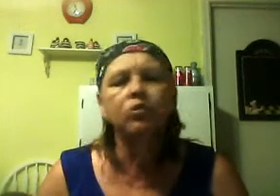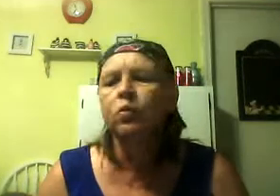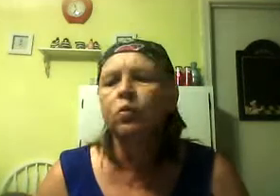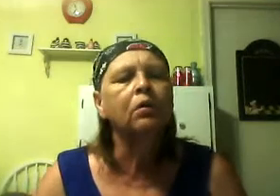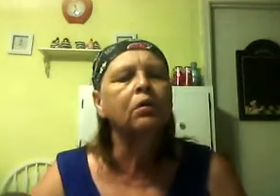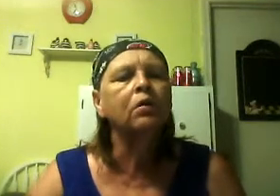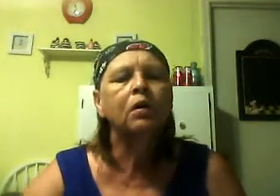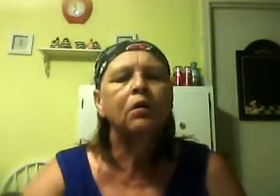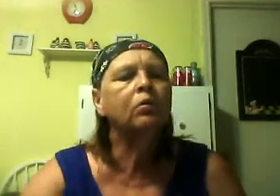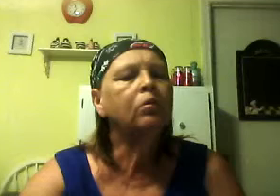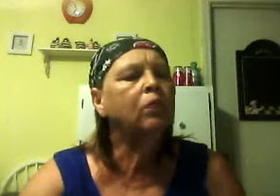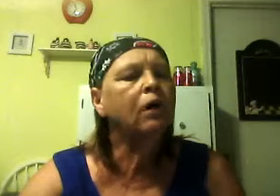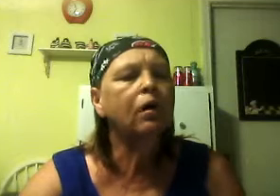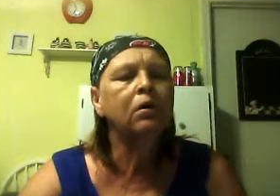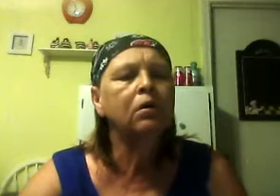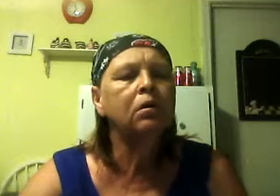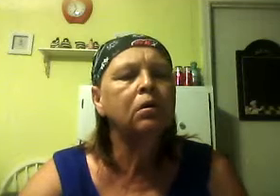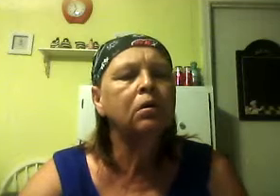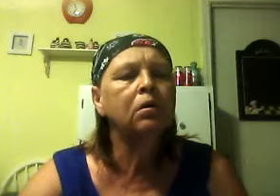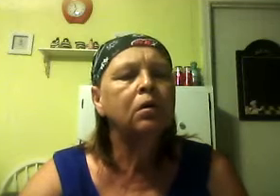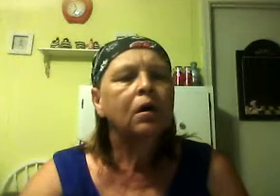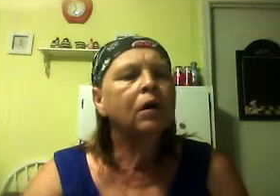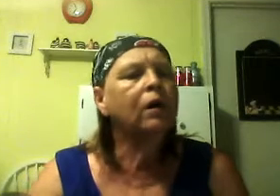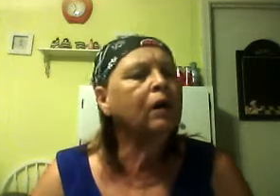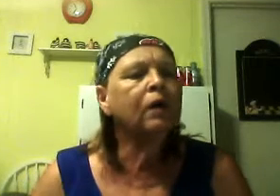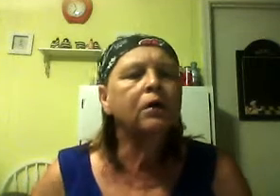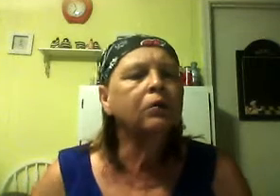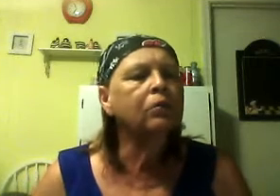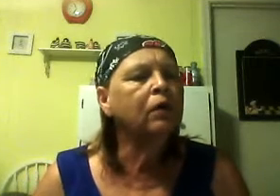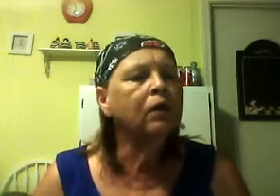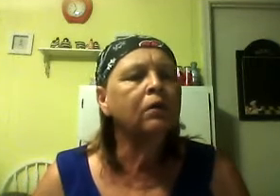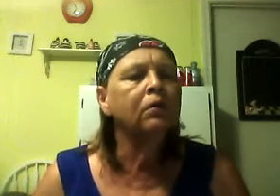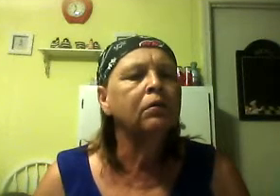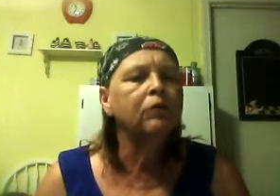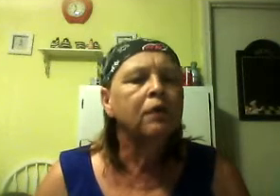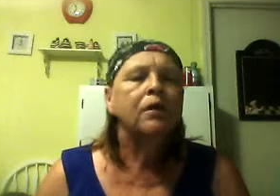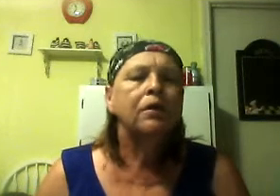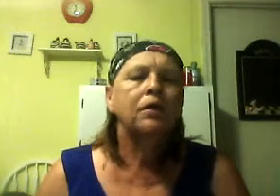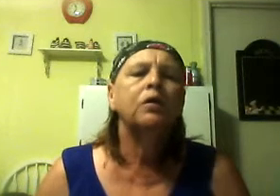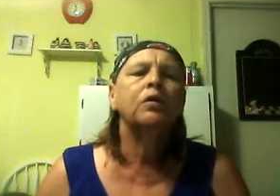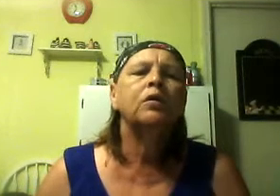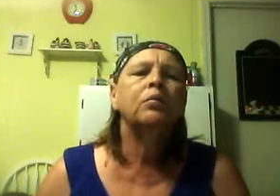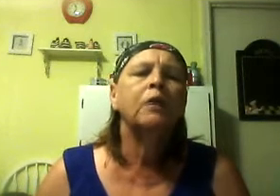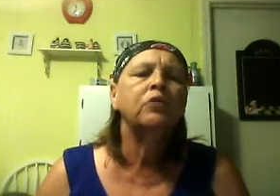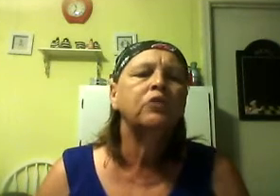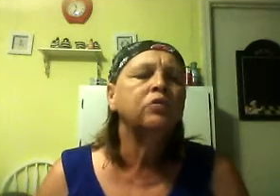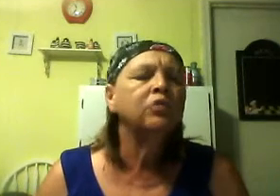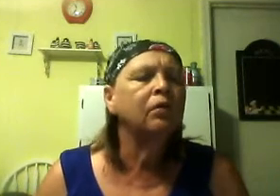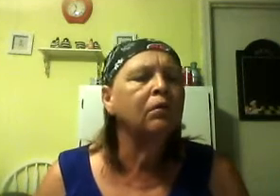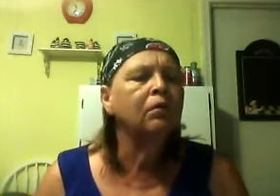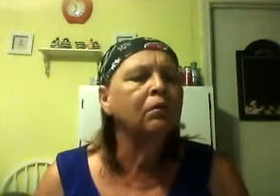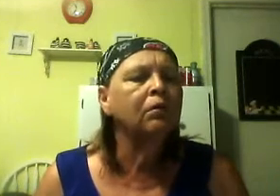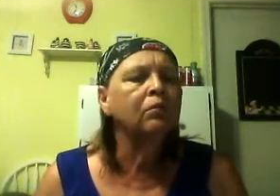you walk away. I don't have any magic